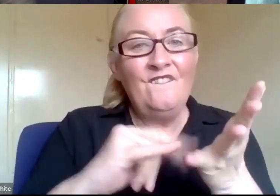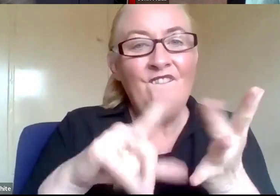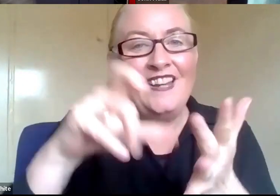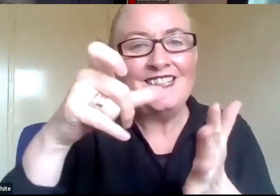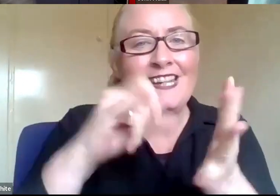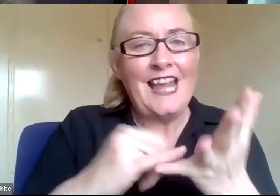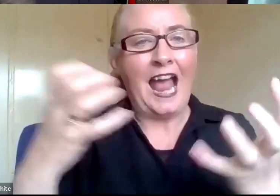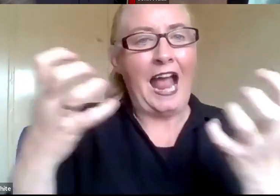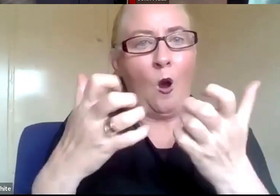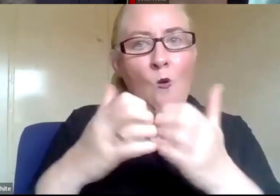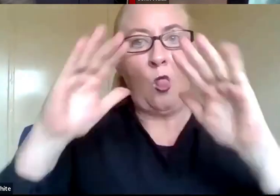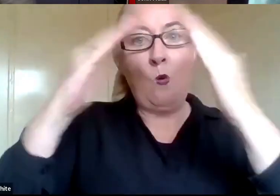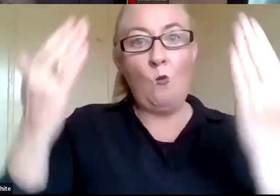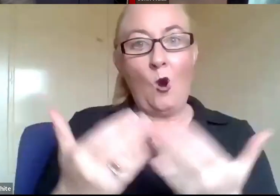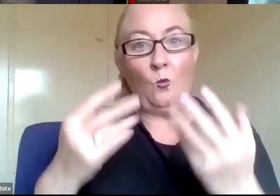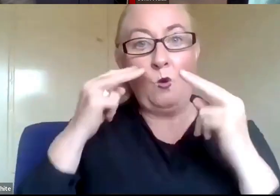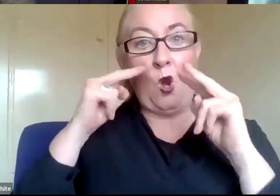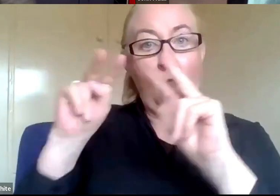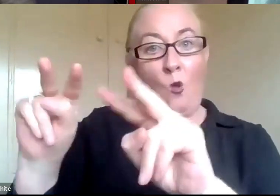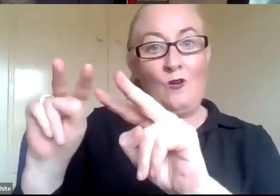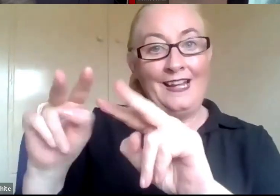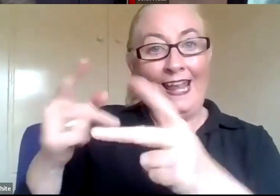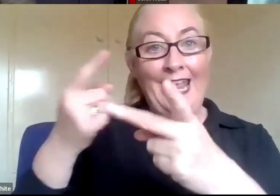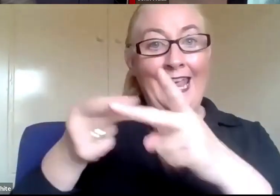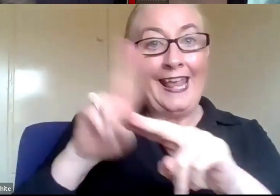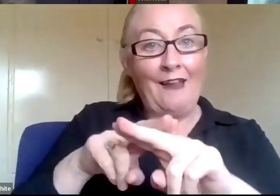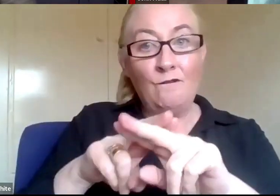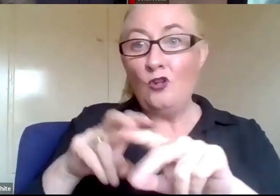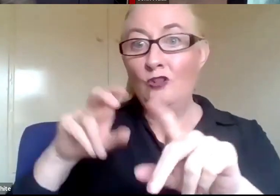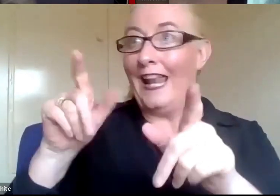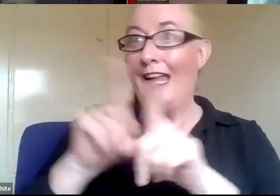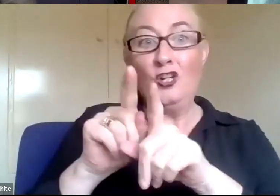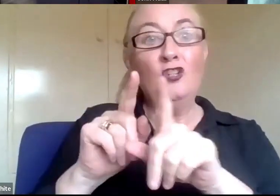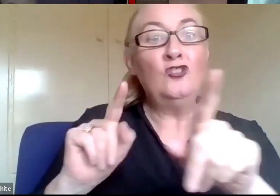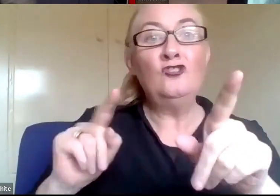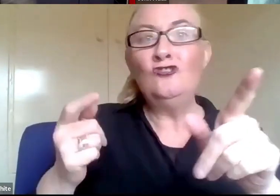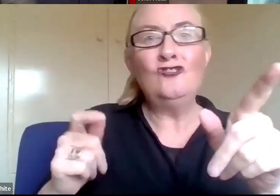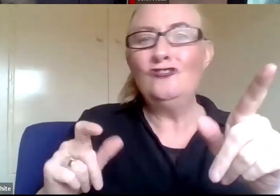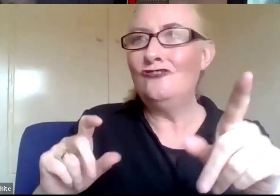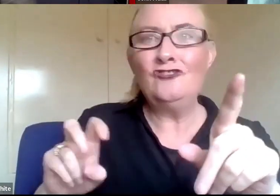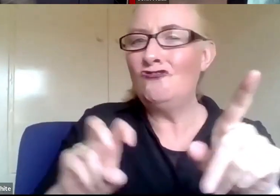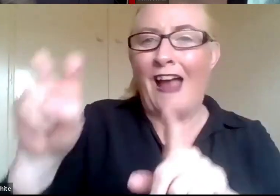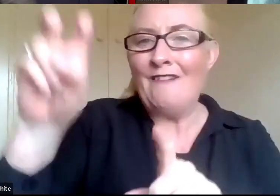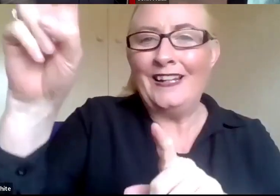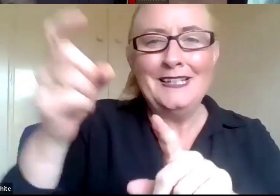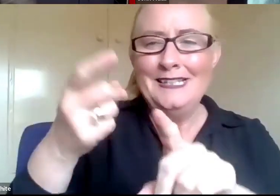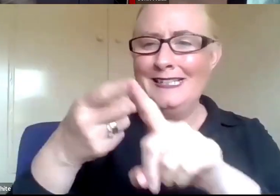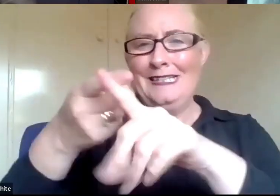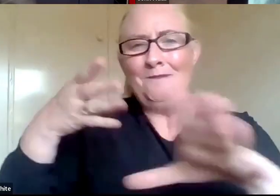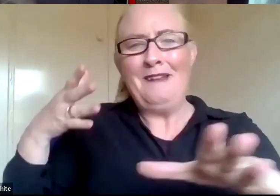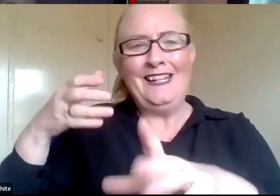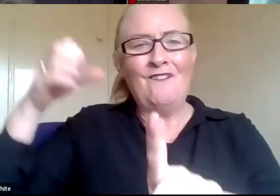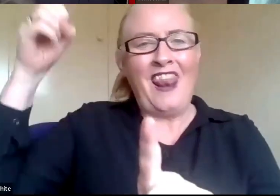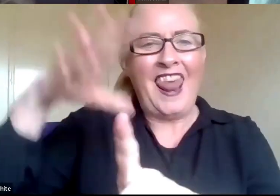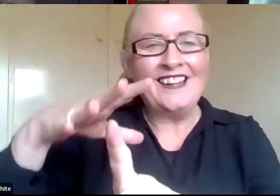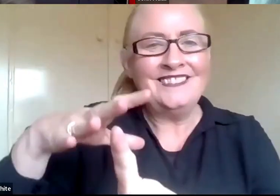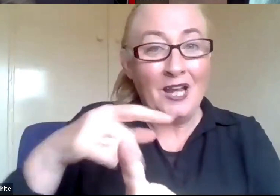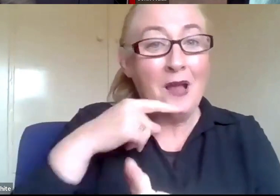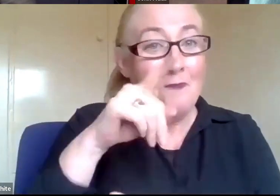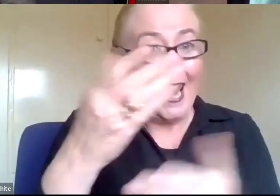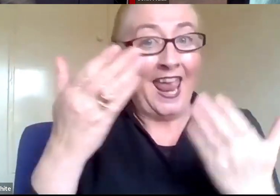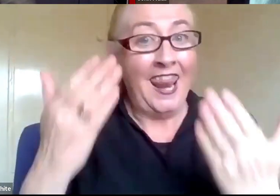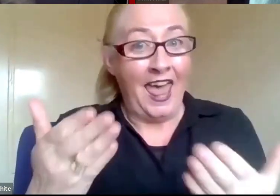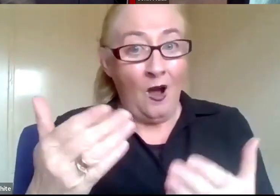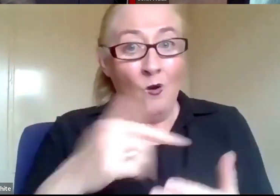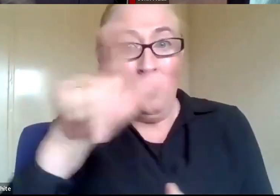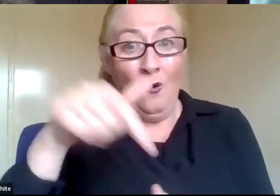I was lucky because quite early on, even when I was at school, I stumbled upon the